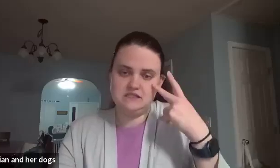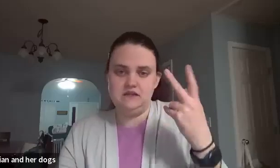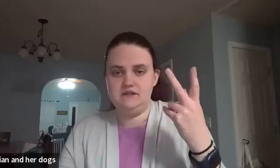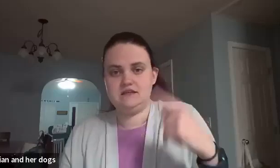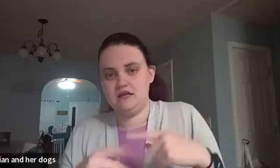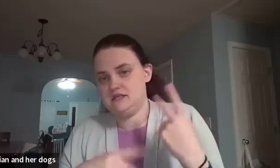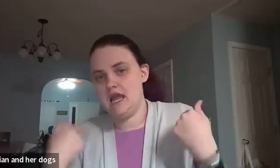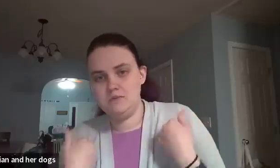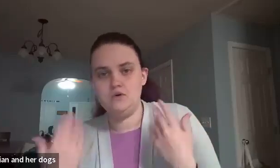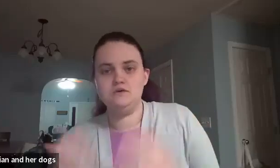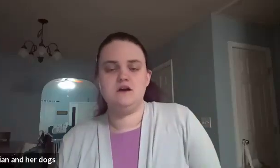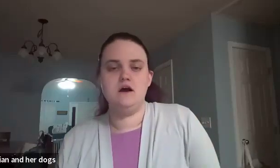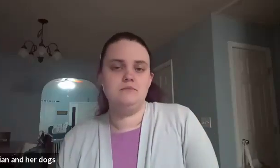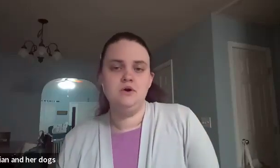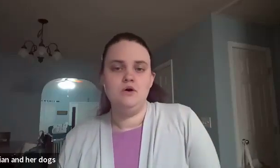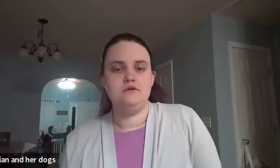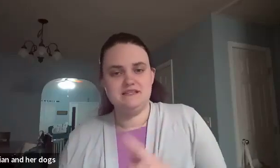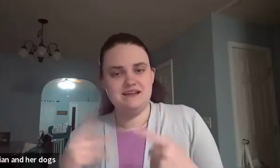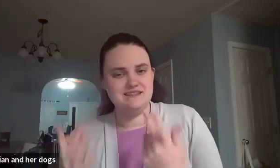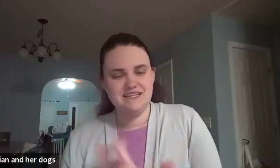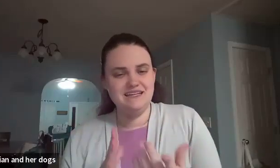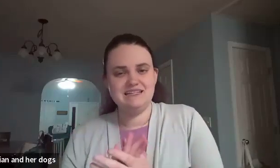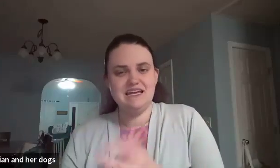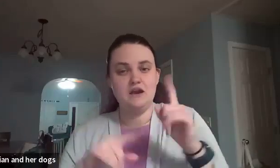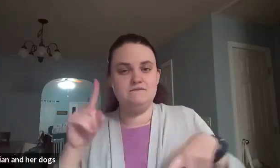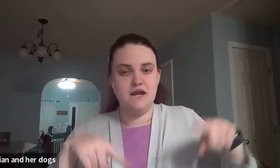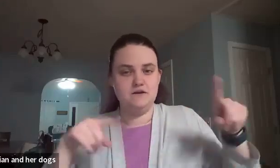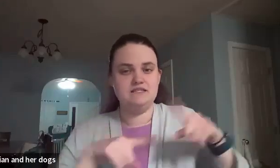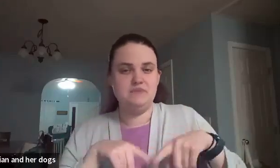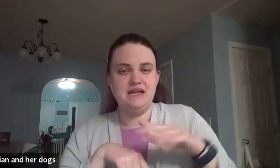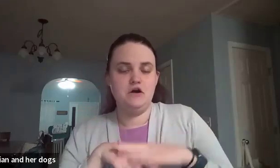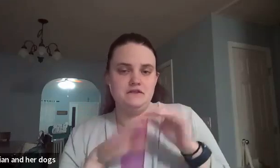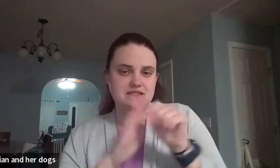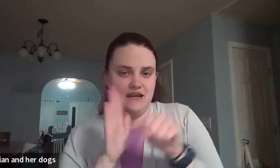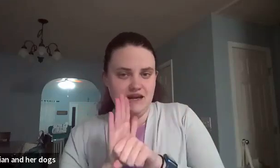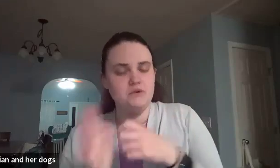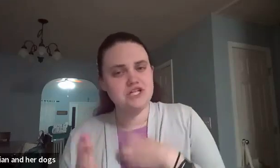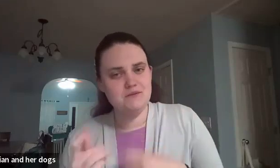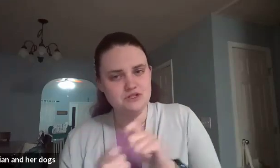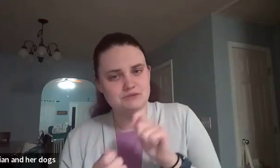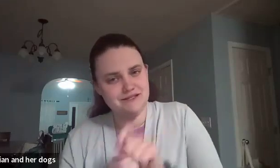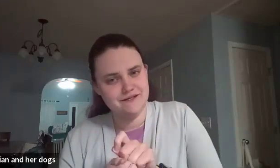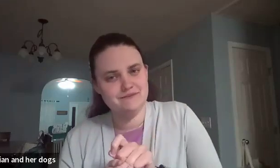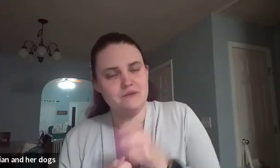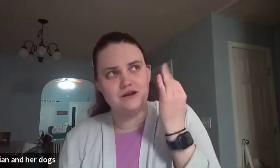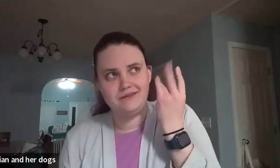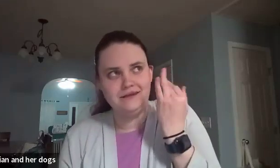don't see these kinds of animals or these kinds of things. It kind of varies depending on the state. I wish I had more specifics, but I'm trying to